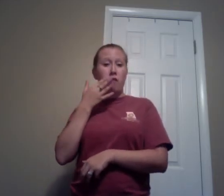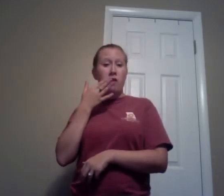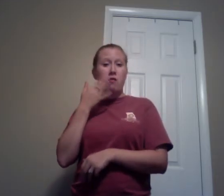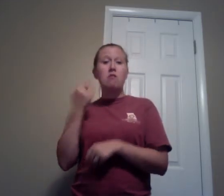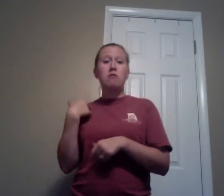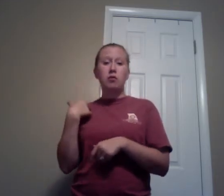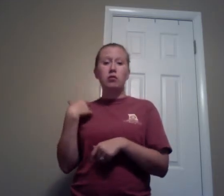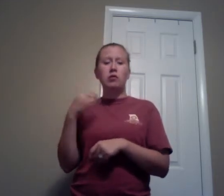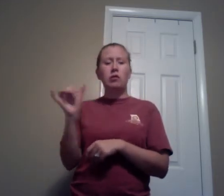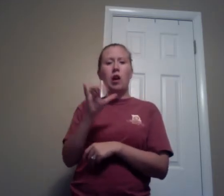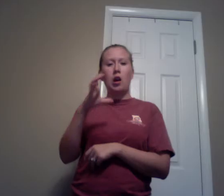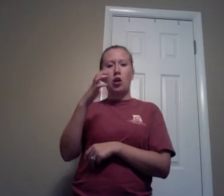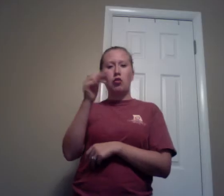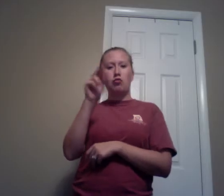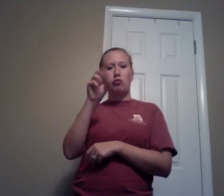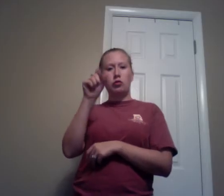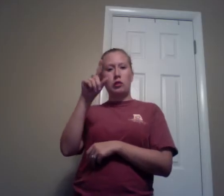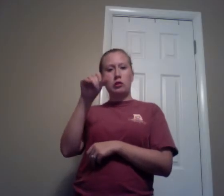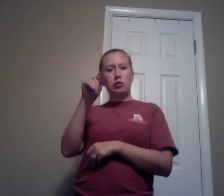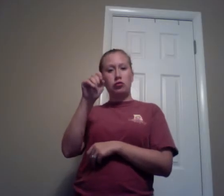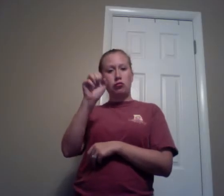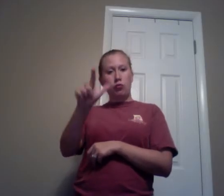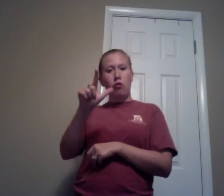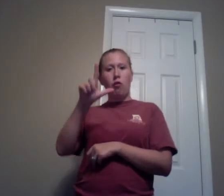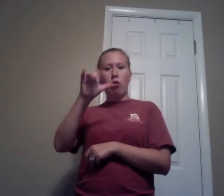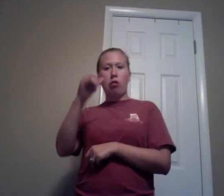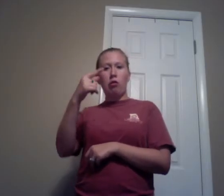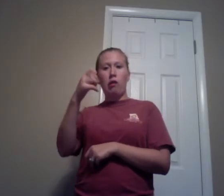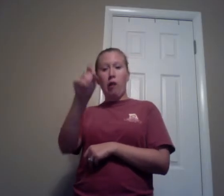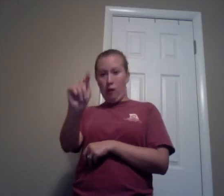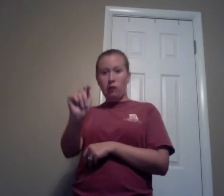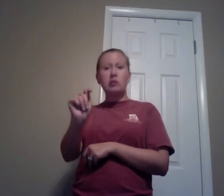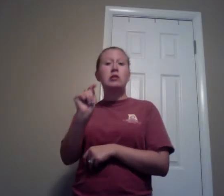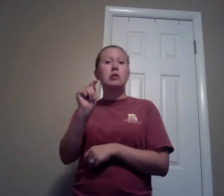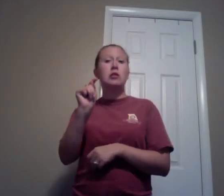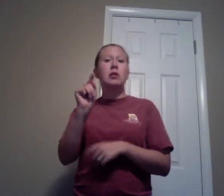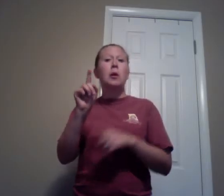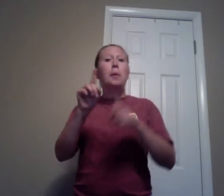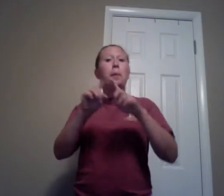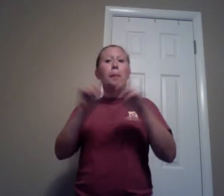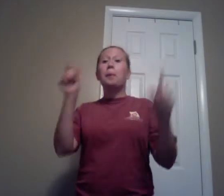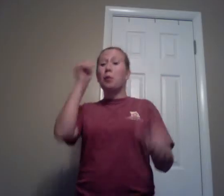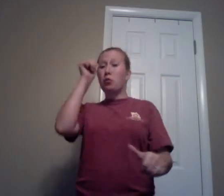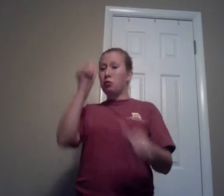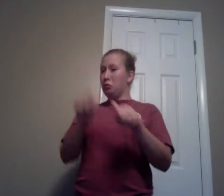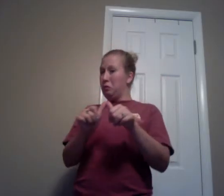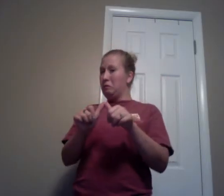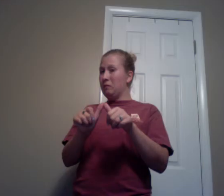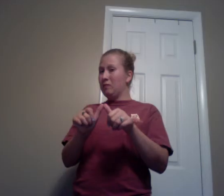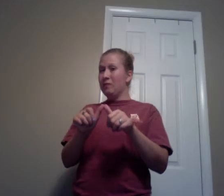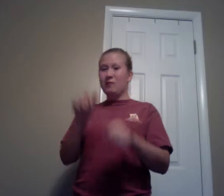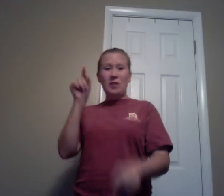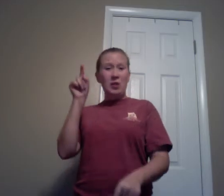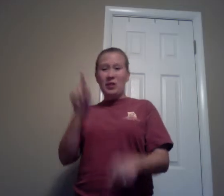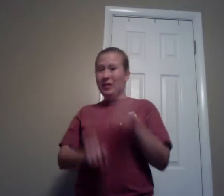day before the colonoscopy, only because we want to be sure that nothing appears to be blood in your colon if there's